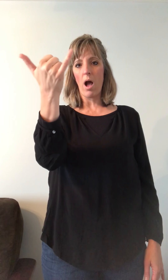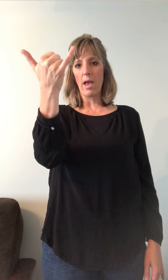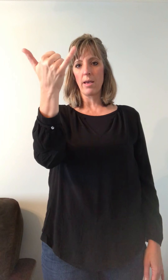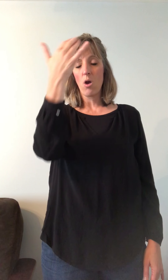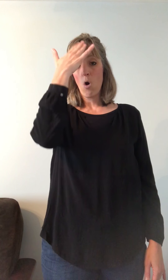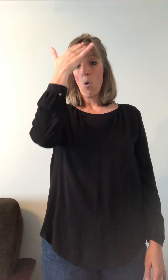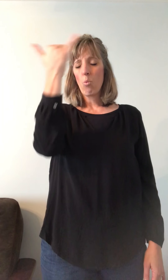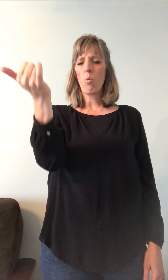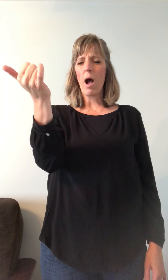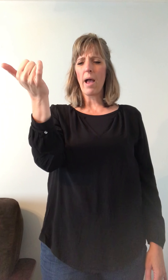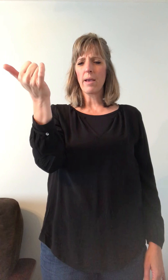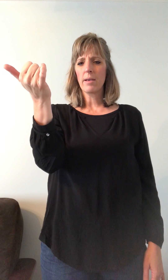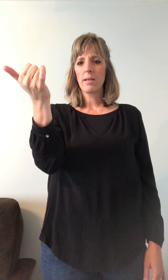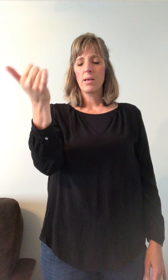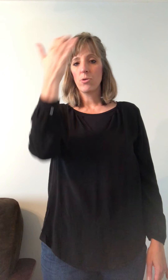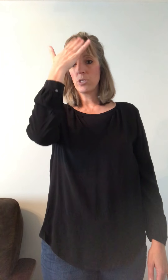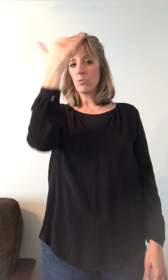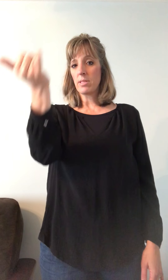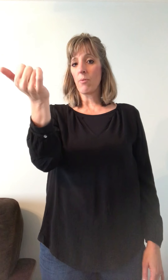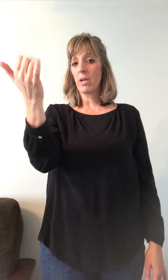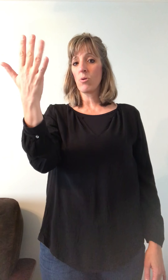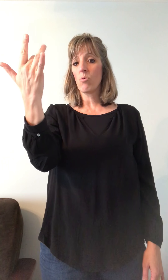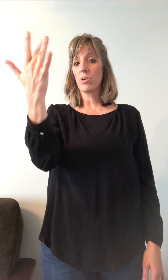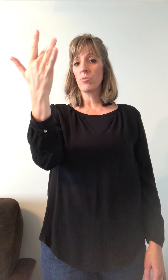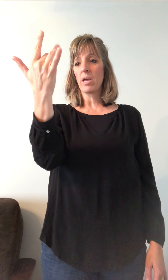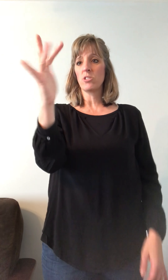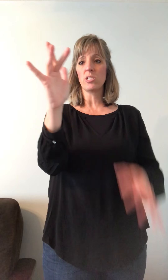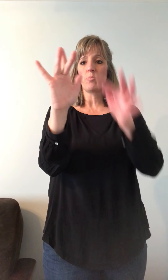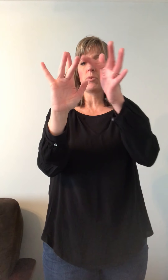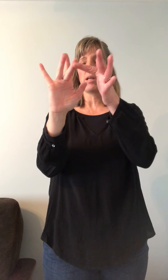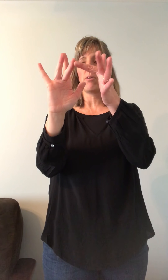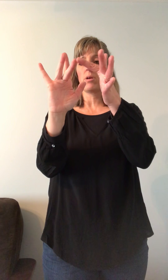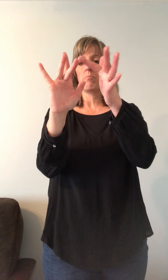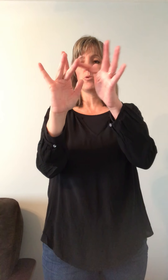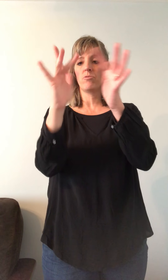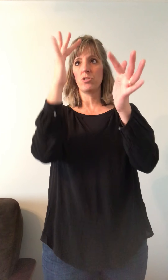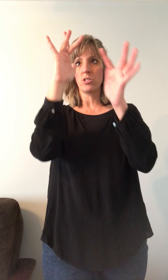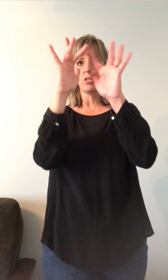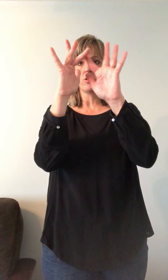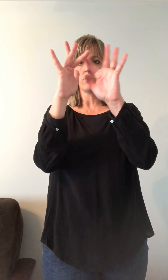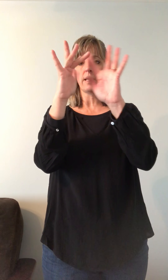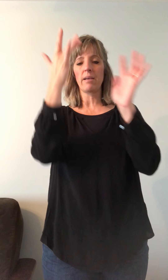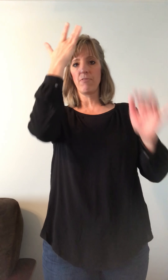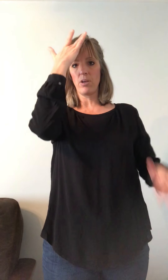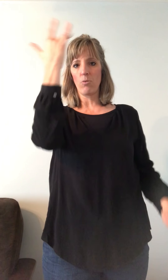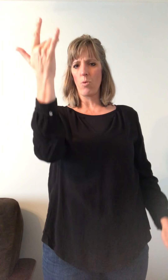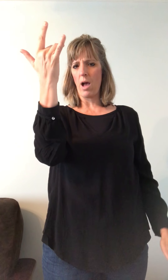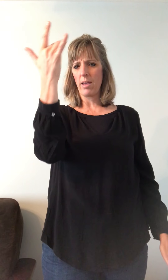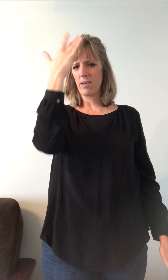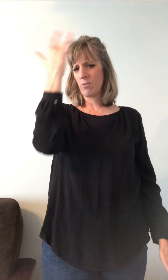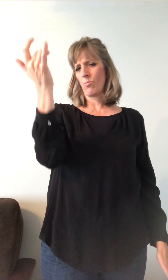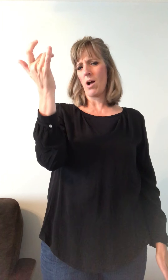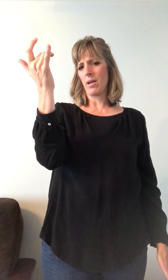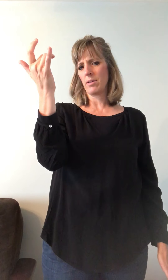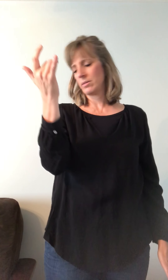Y. Y. You can do it that way, or you can just pull it out and move just your second finger. Y. Y.